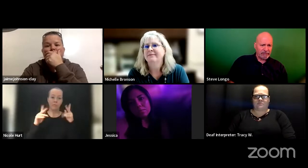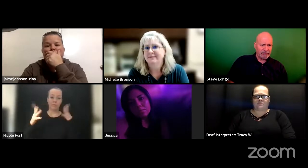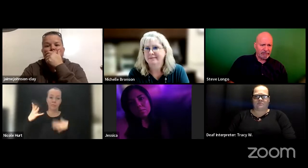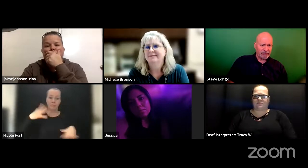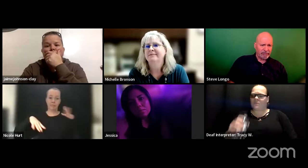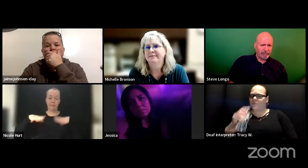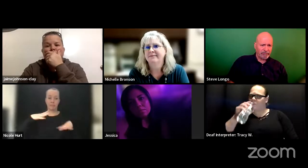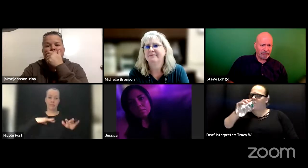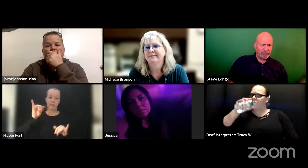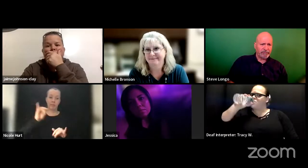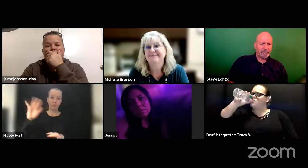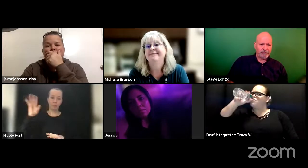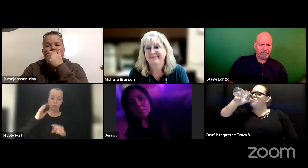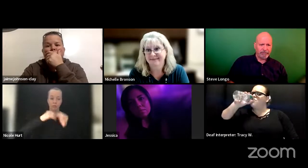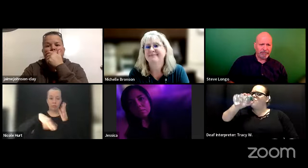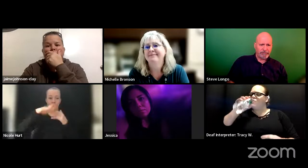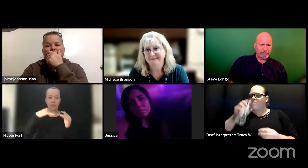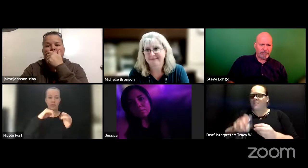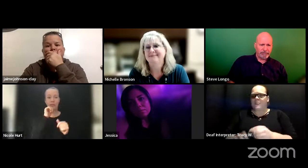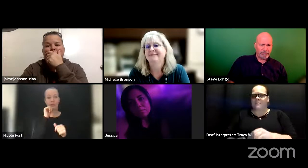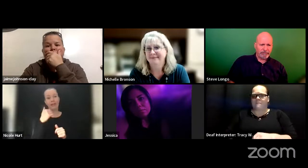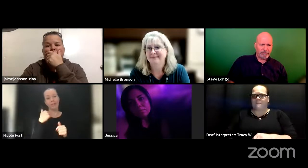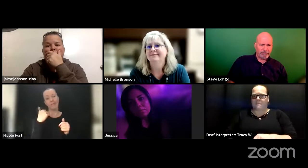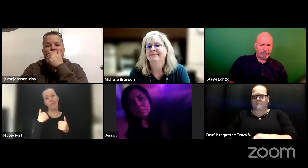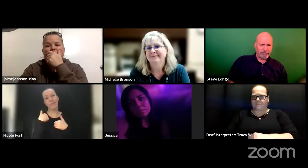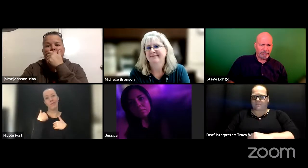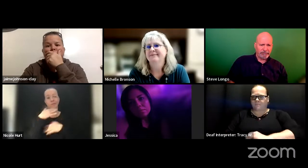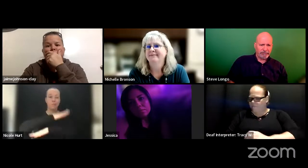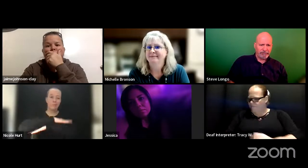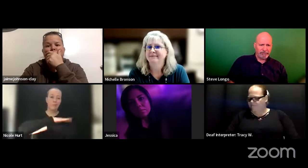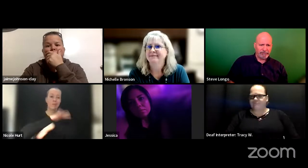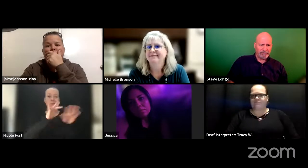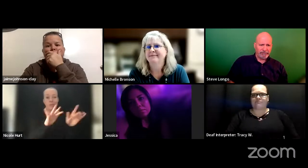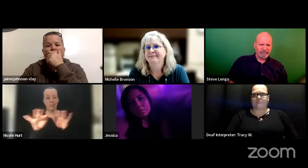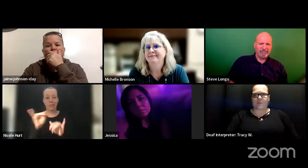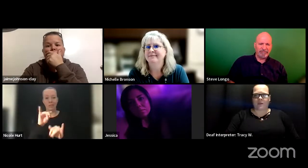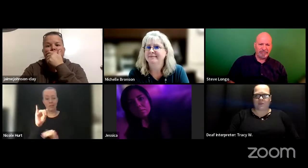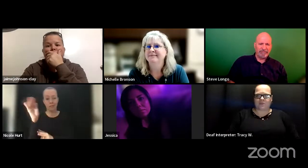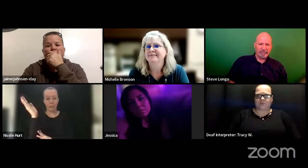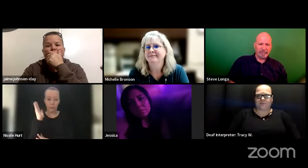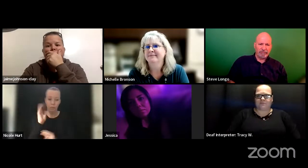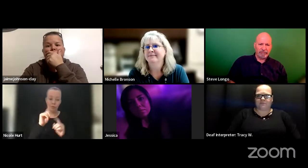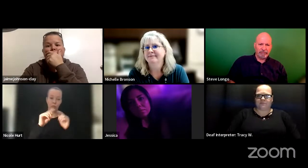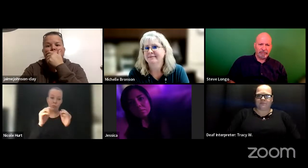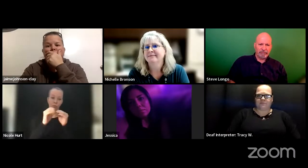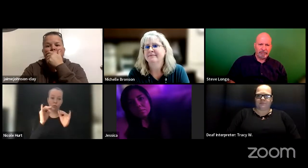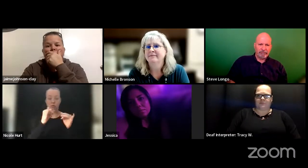communication and demonstrating the history and having an opportunity for folks to interact.